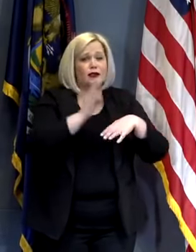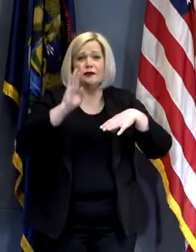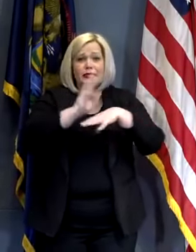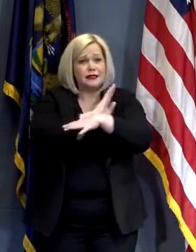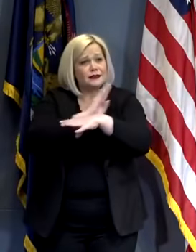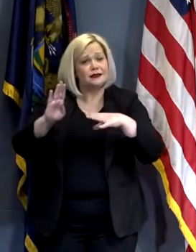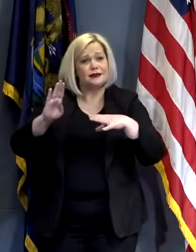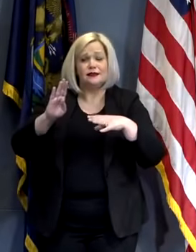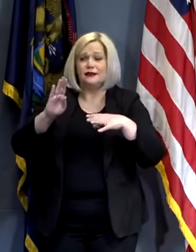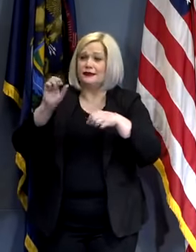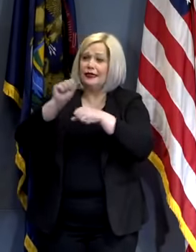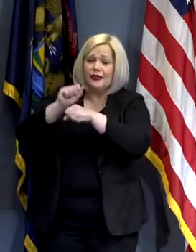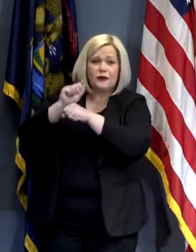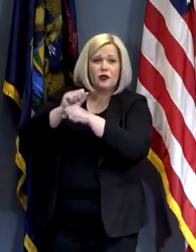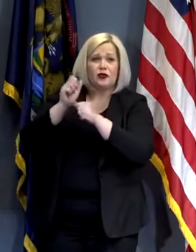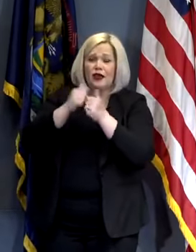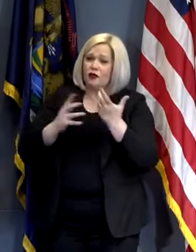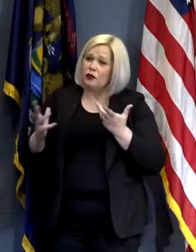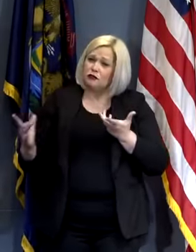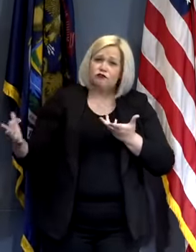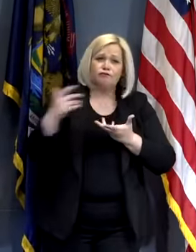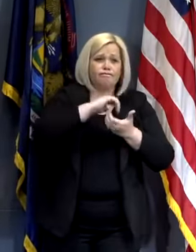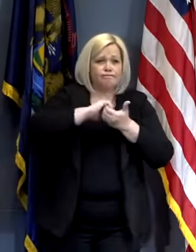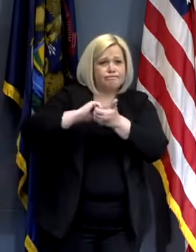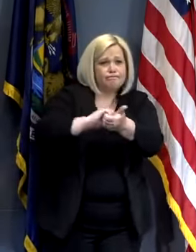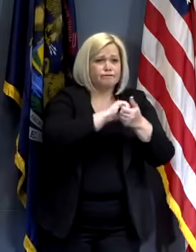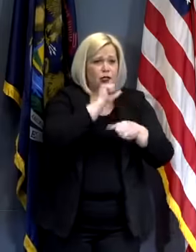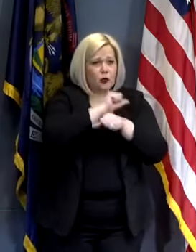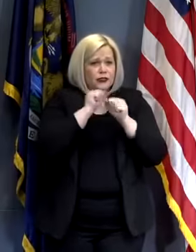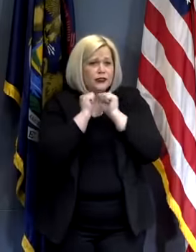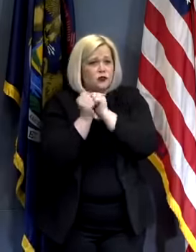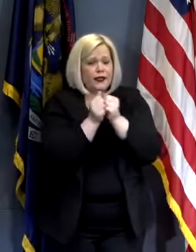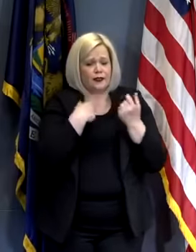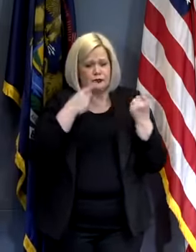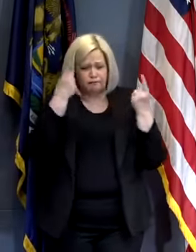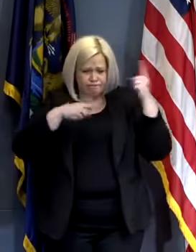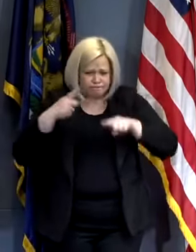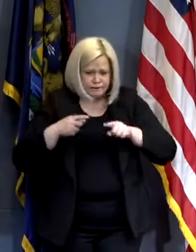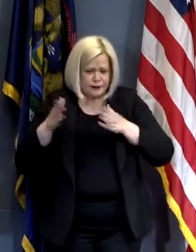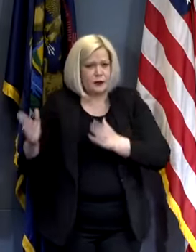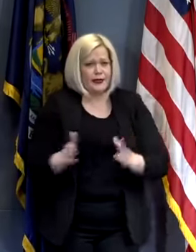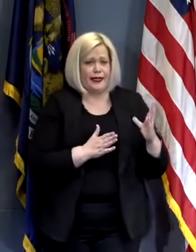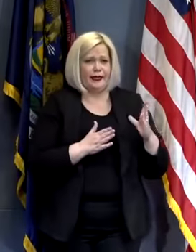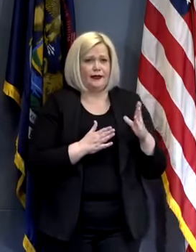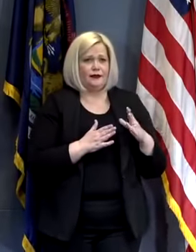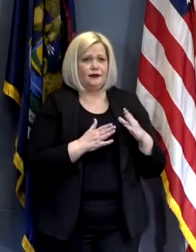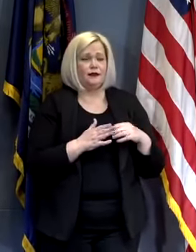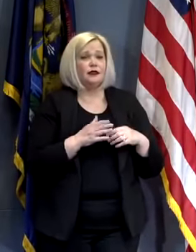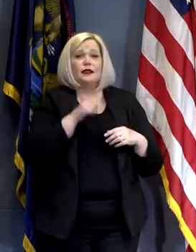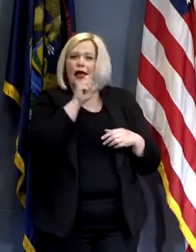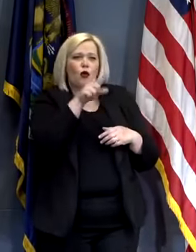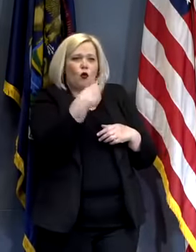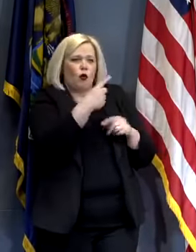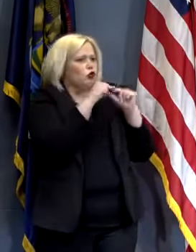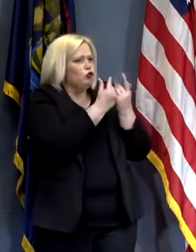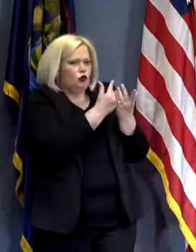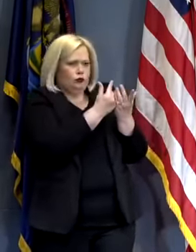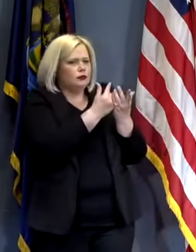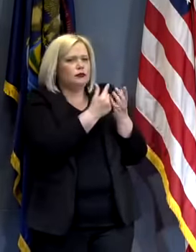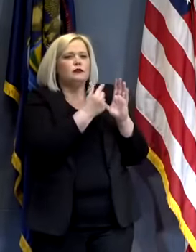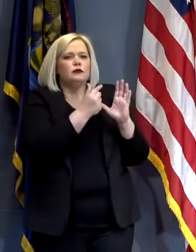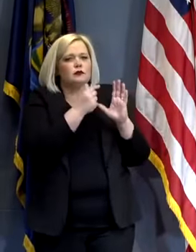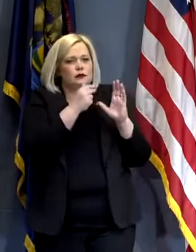the greatest leaders in labor. And so all of these pieces are important. It's not one group. It is a group that's come together that is going